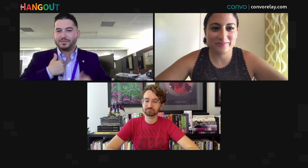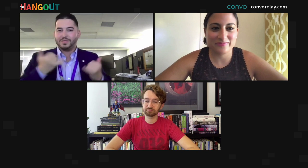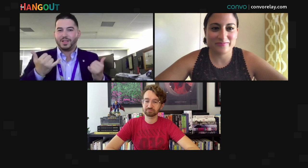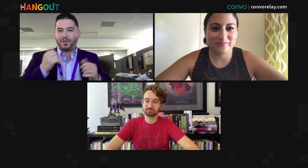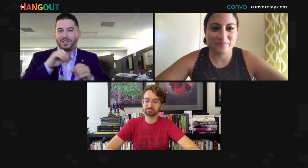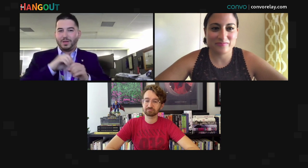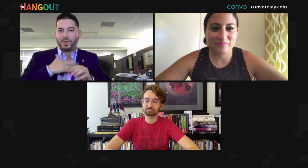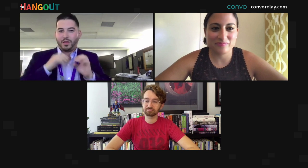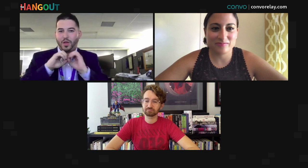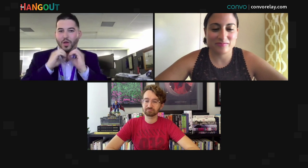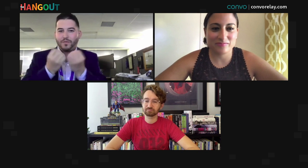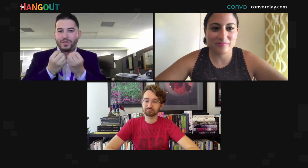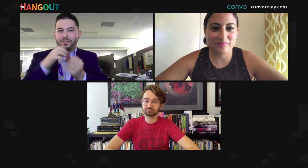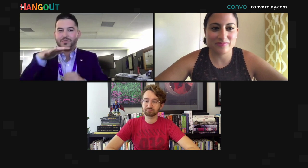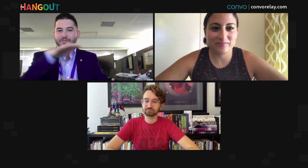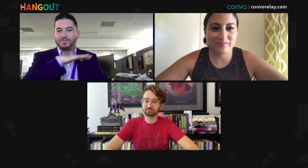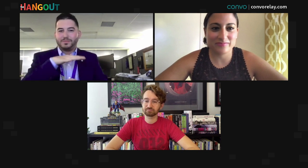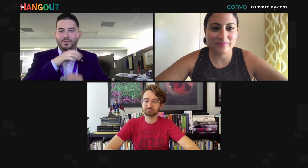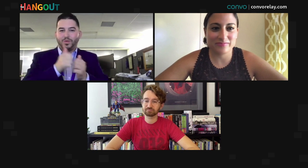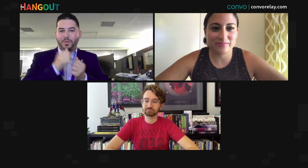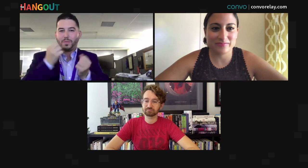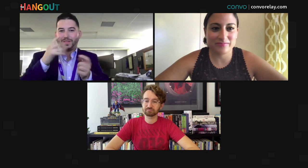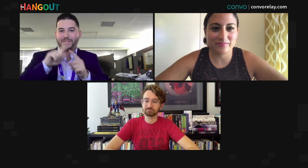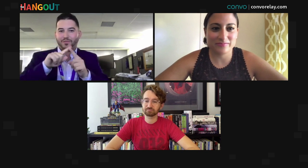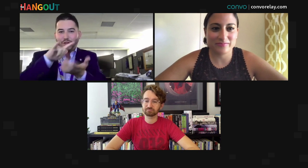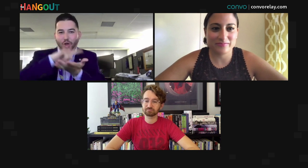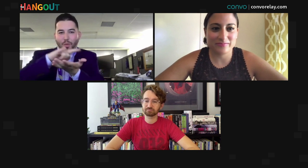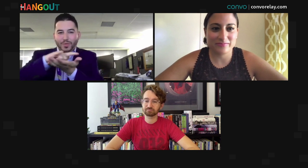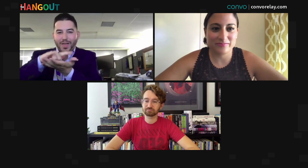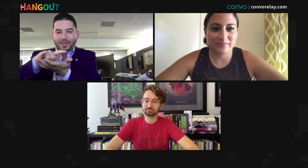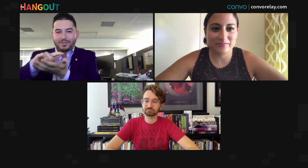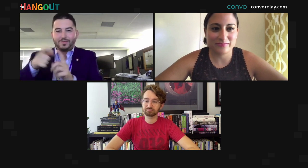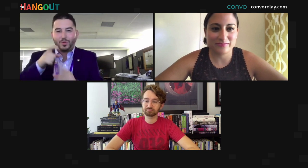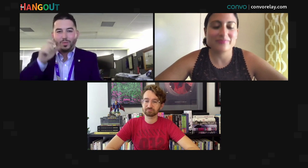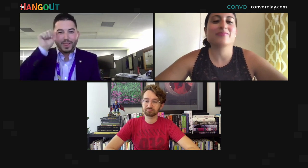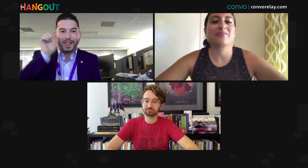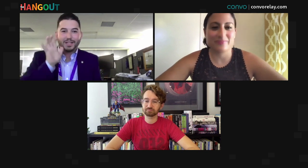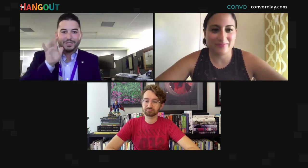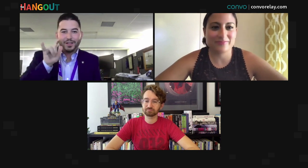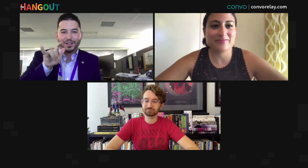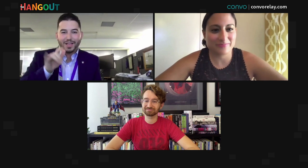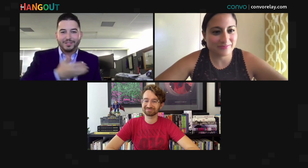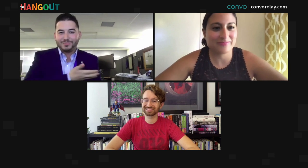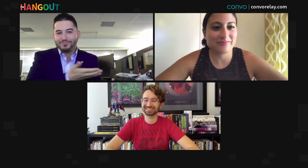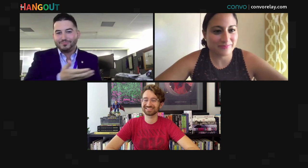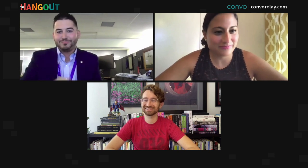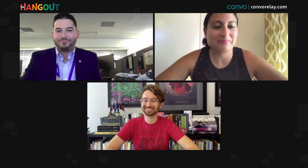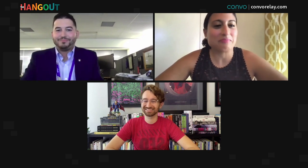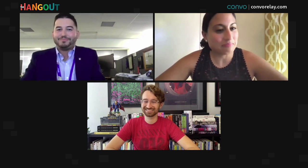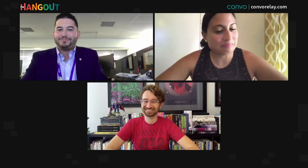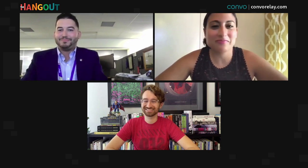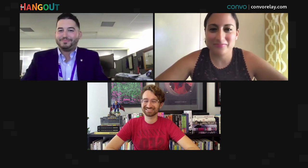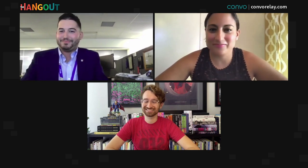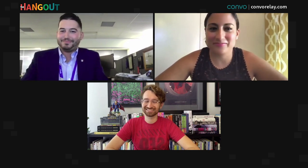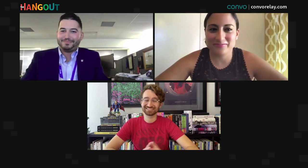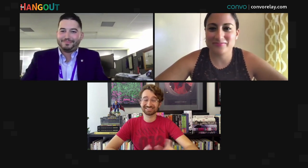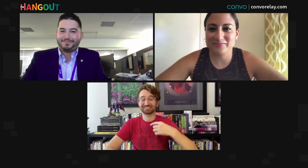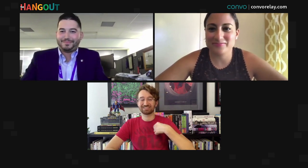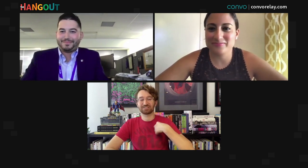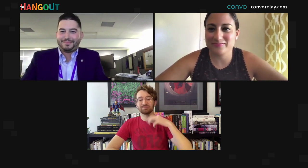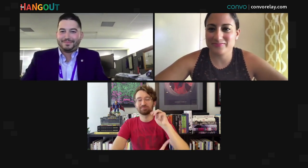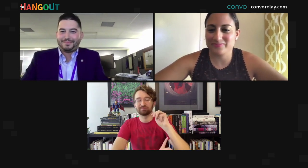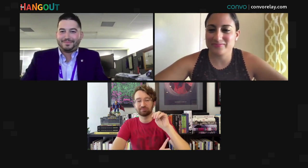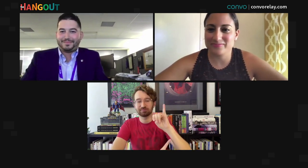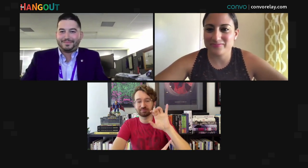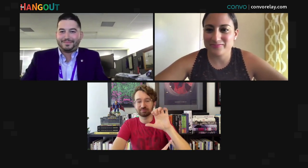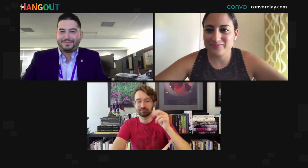brown hair, brown eyes, and right now I'm in my office with a lot of different cubicles and airplanes,